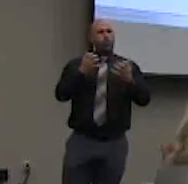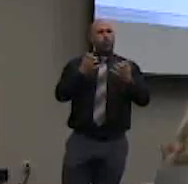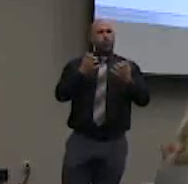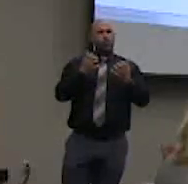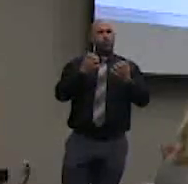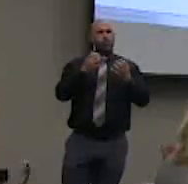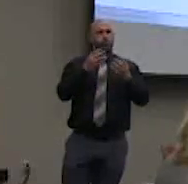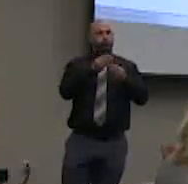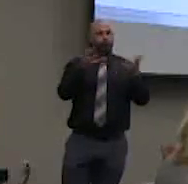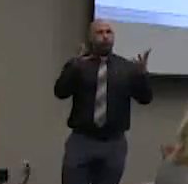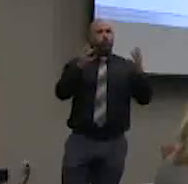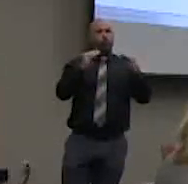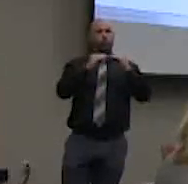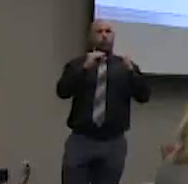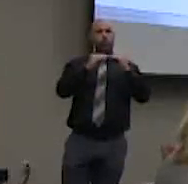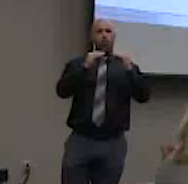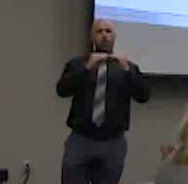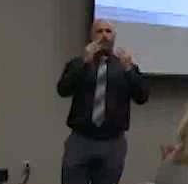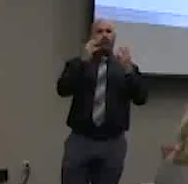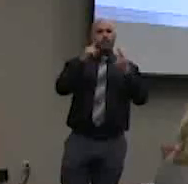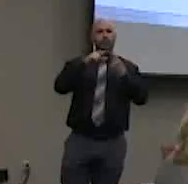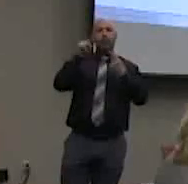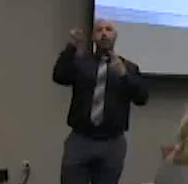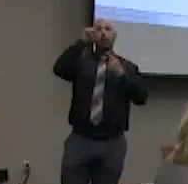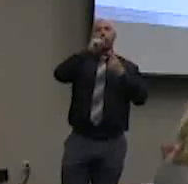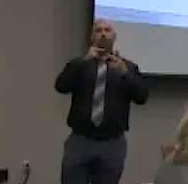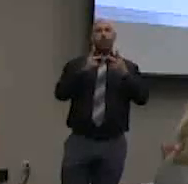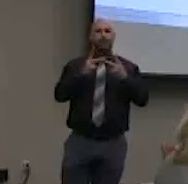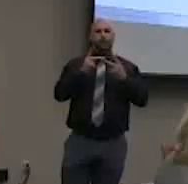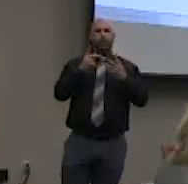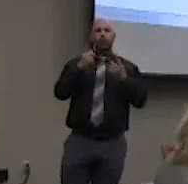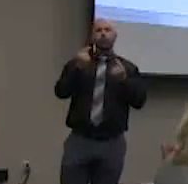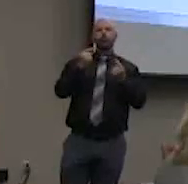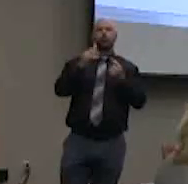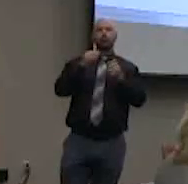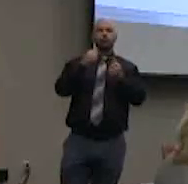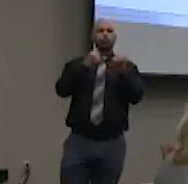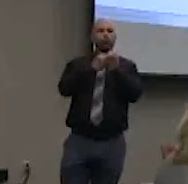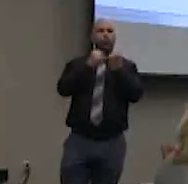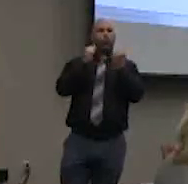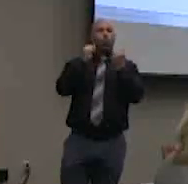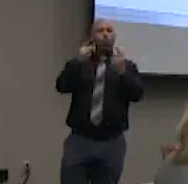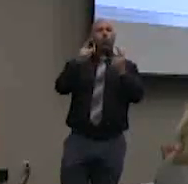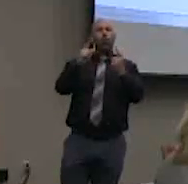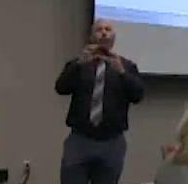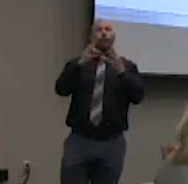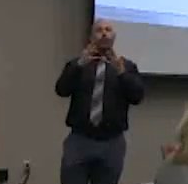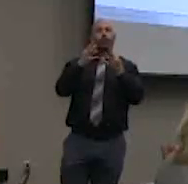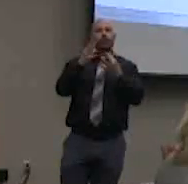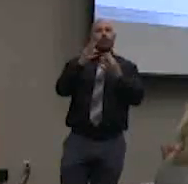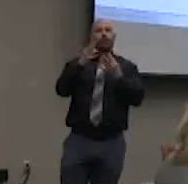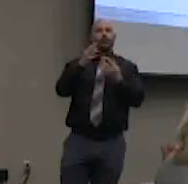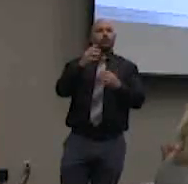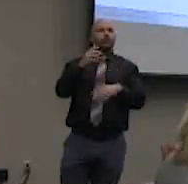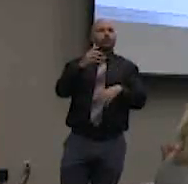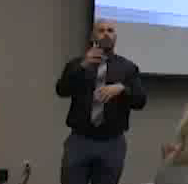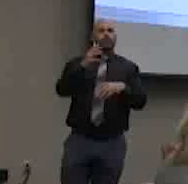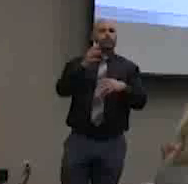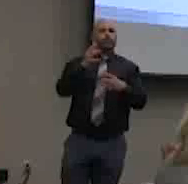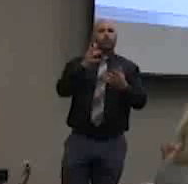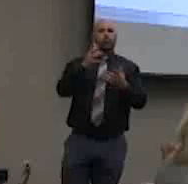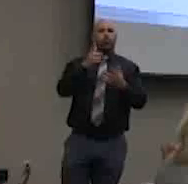support all families, including more like broad one-stop shop resources, not just there is a seat at a center that is this